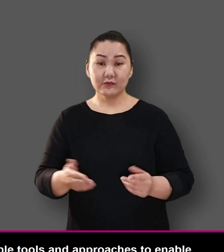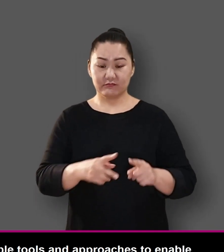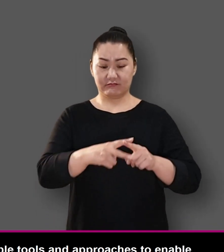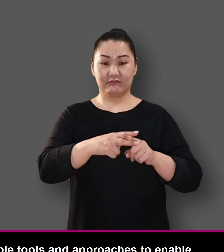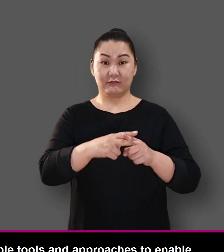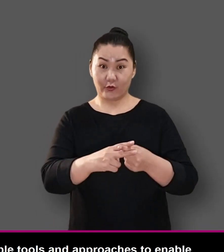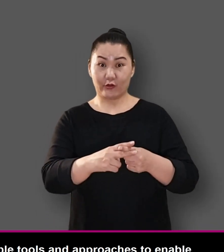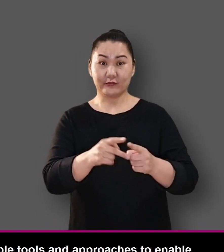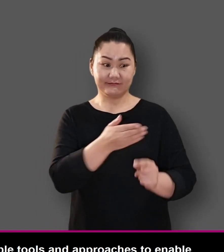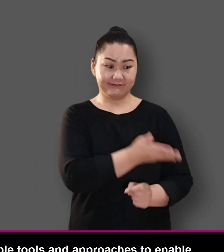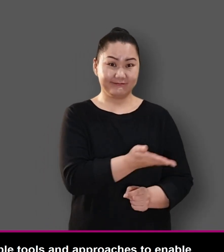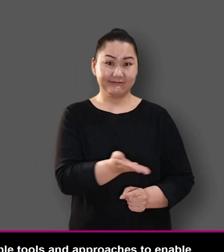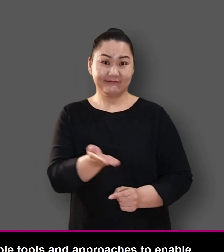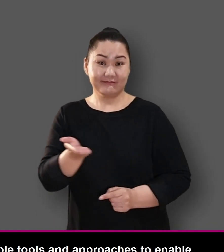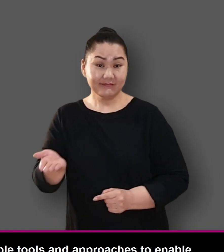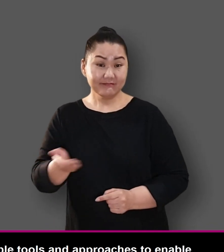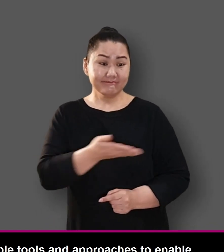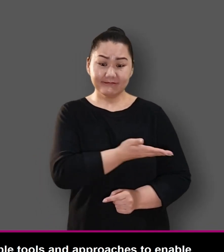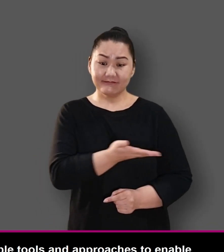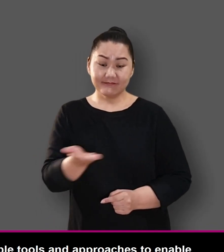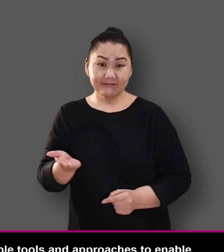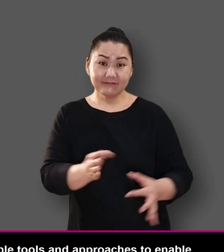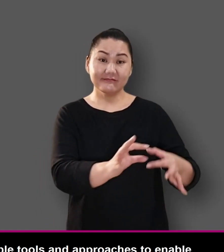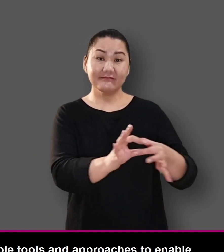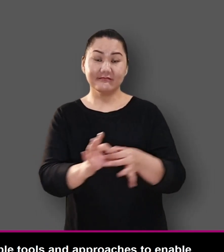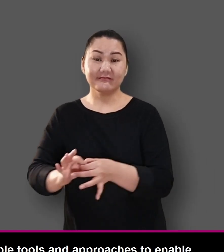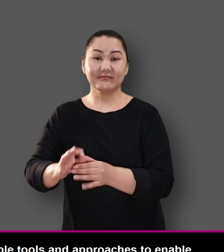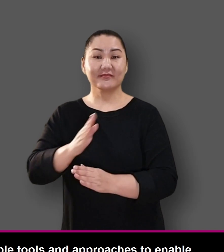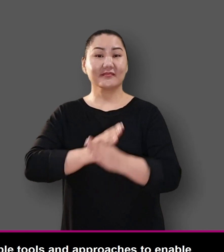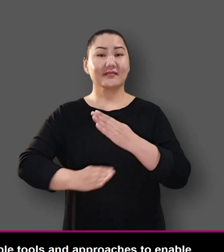as well as promoting accessible tools and approaches to enable